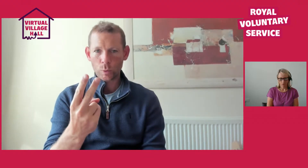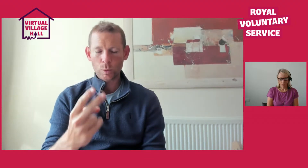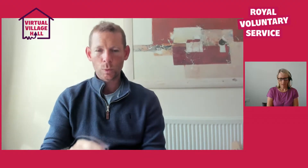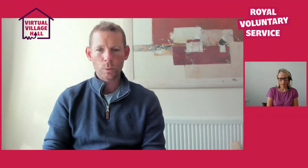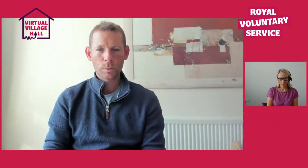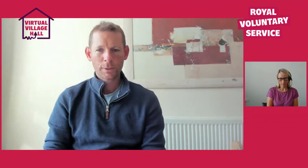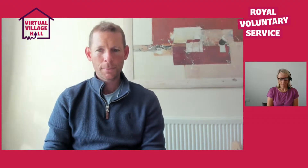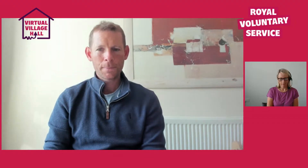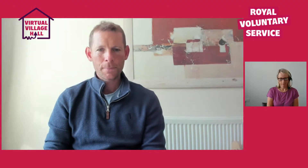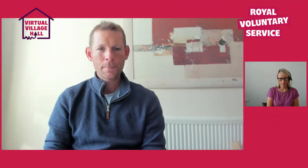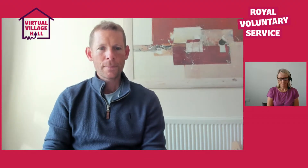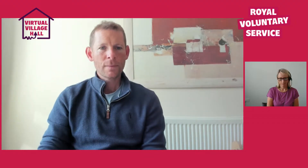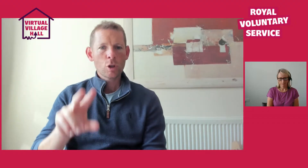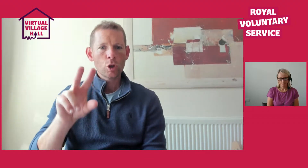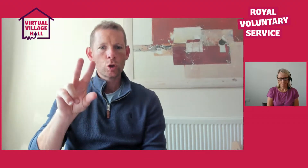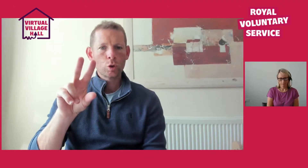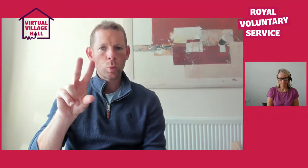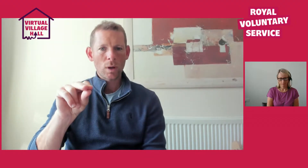And number 2 again.